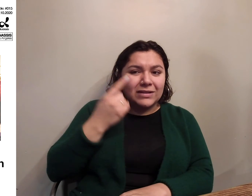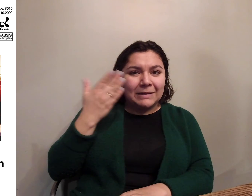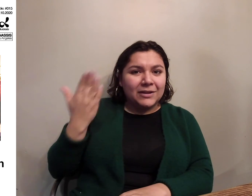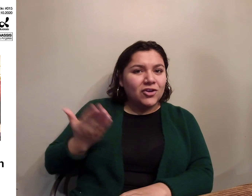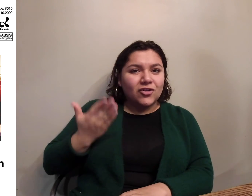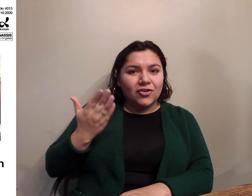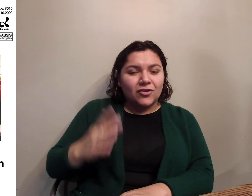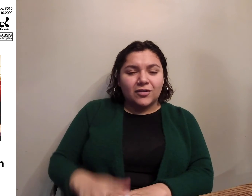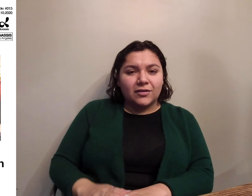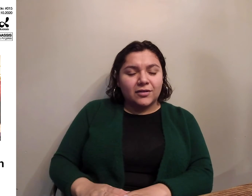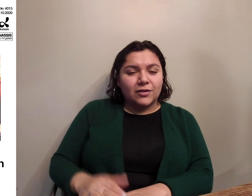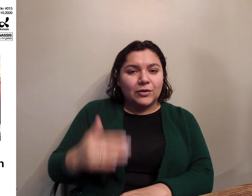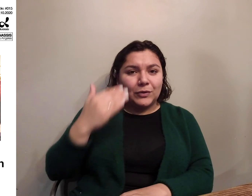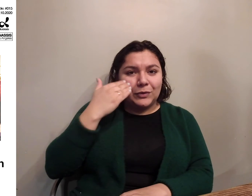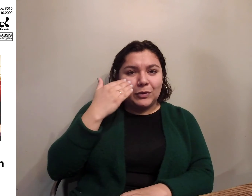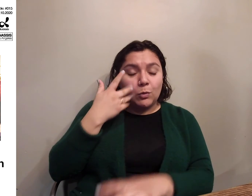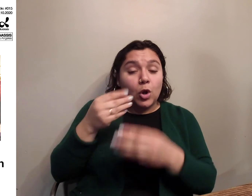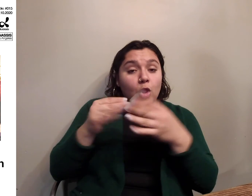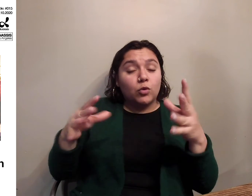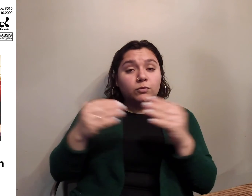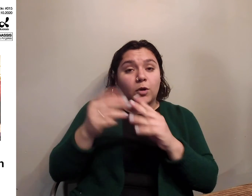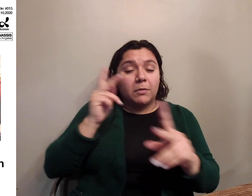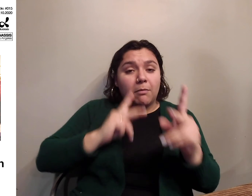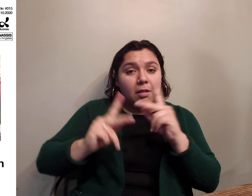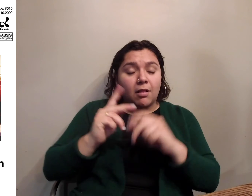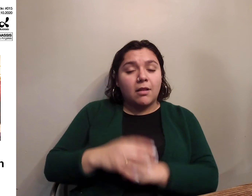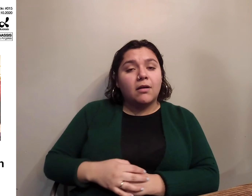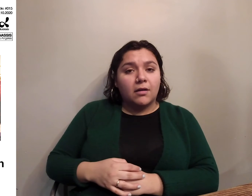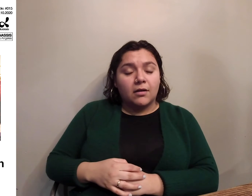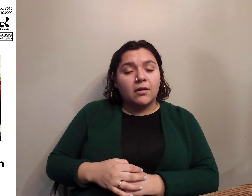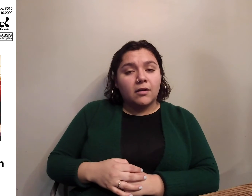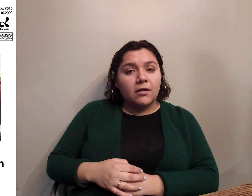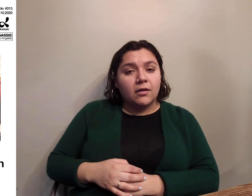here. We're going to lose more people.